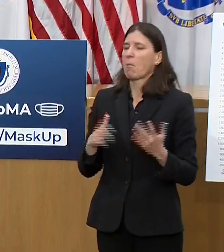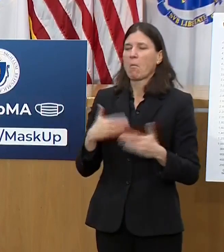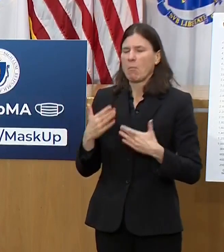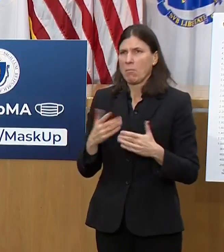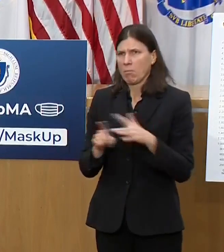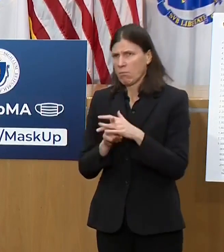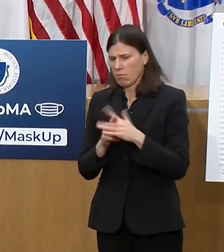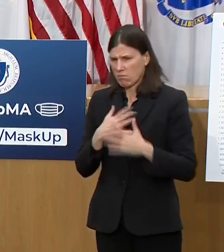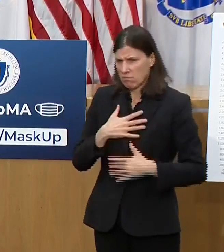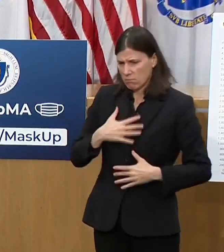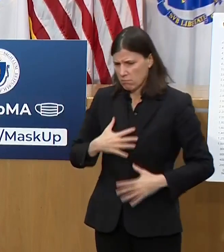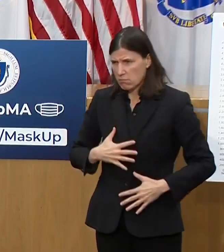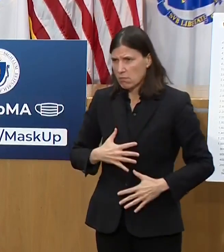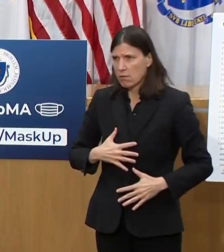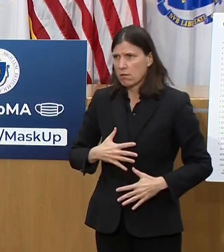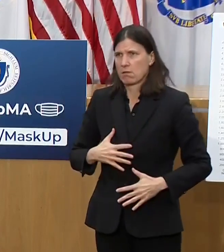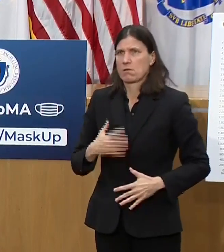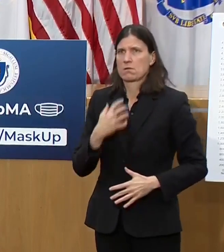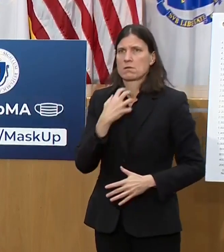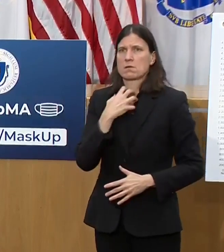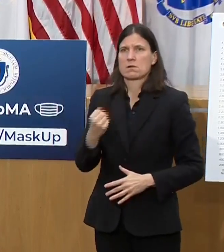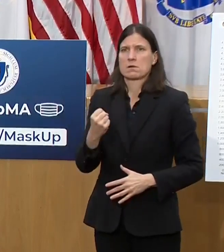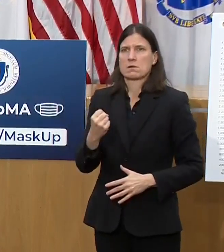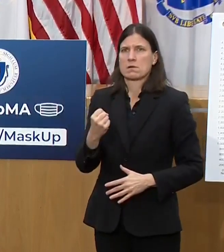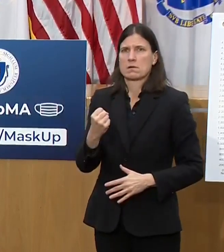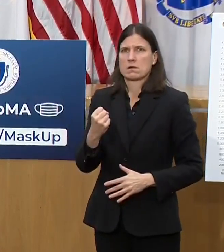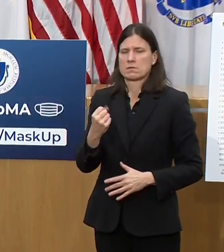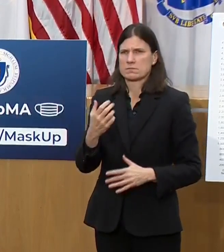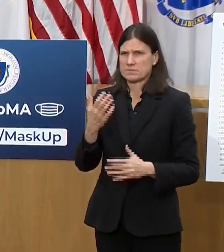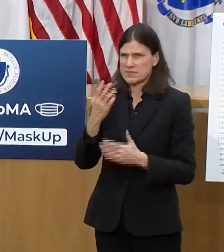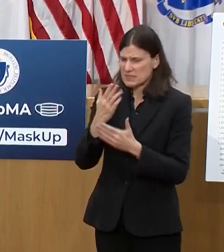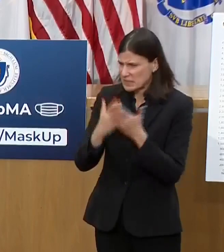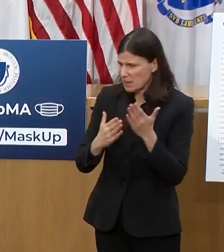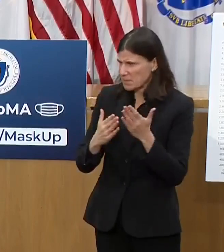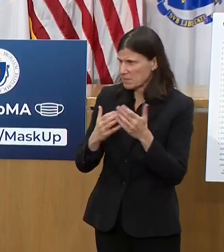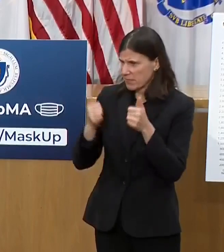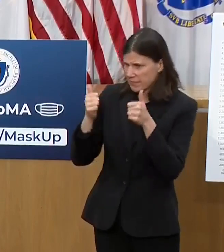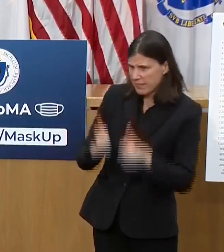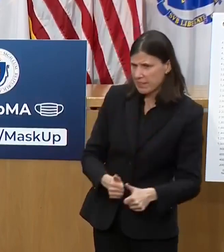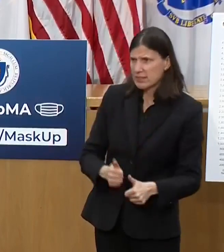level of care because they've become so sick. And I think that's kind of, that brings home the reality. Thank you.